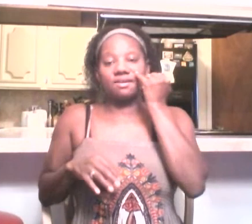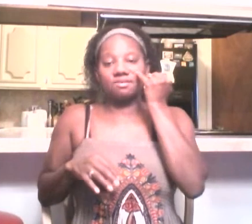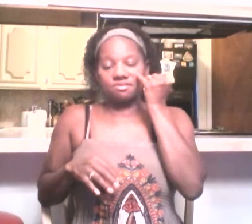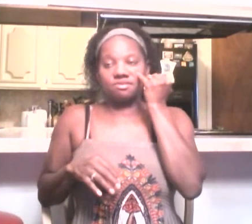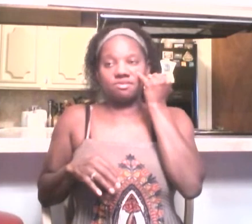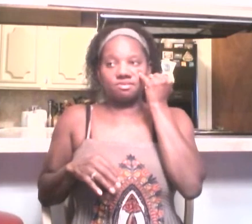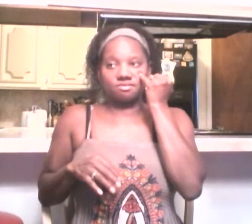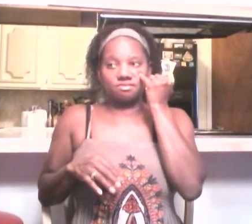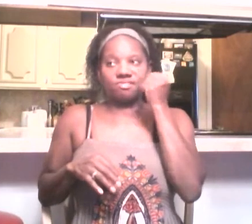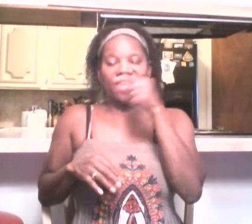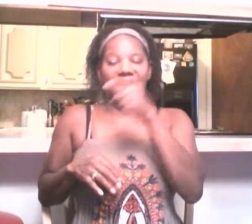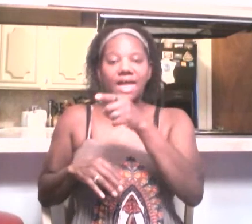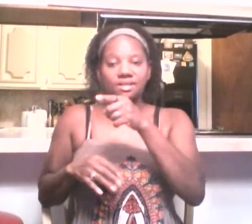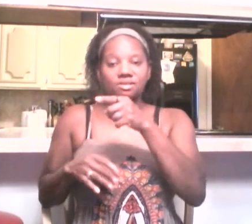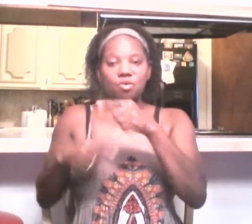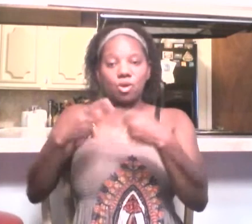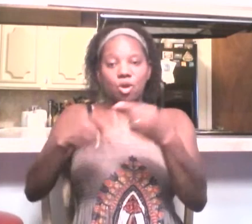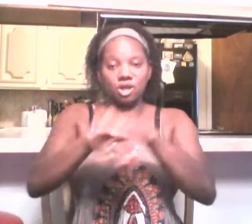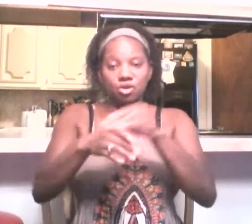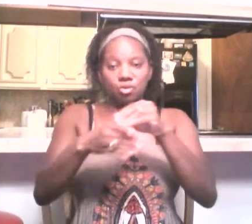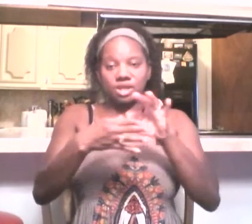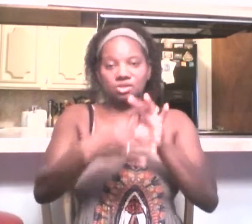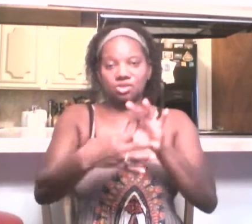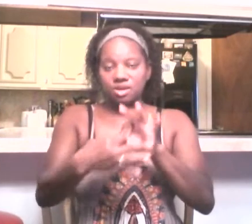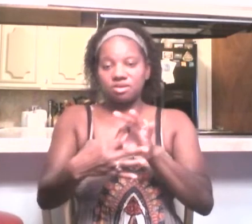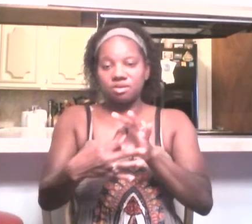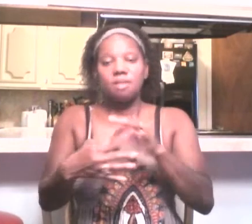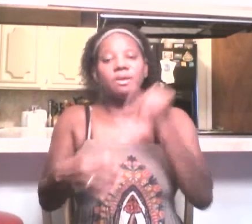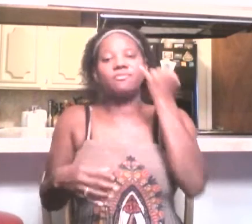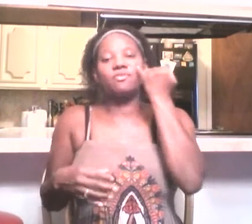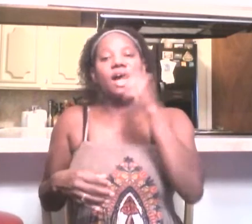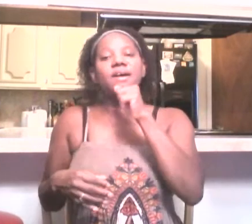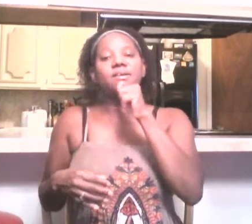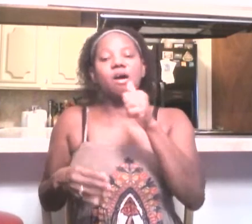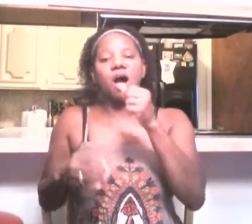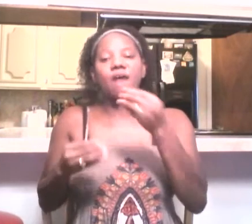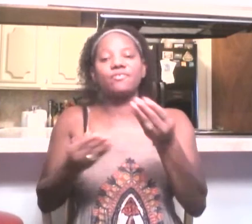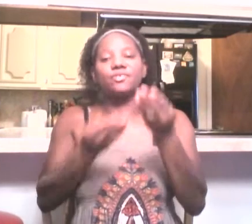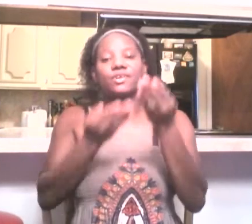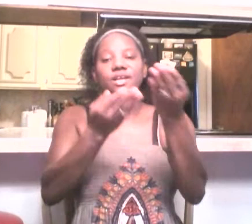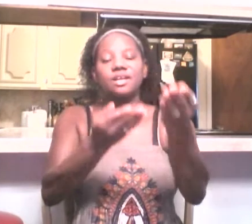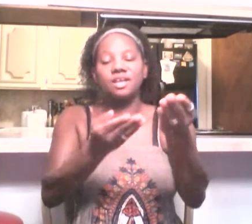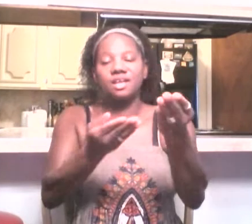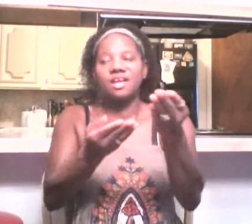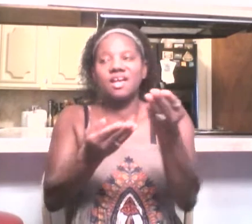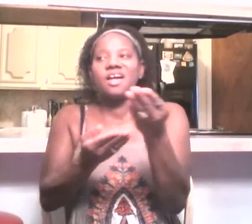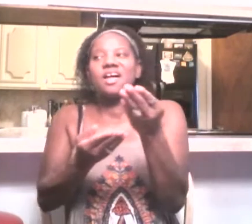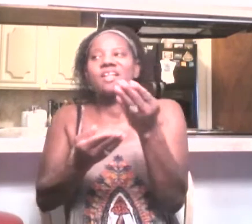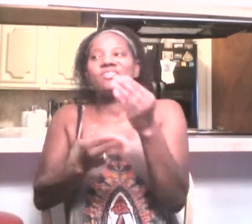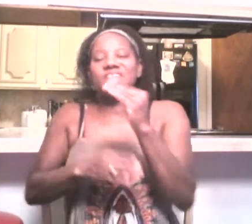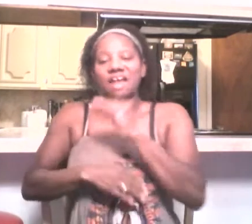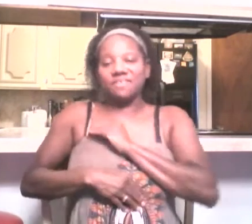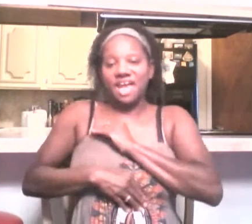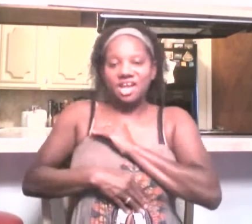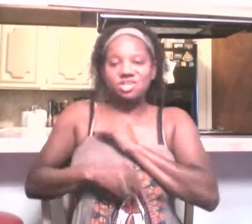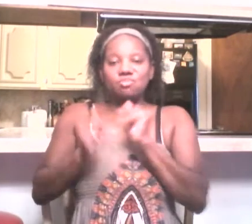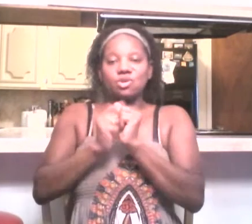if that is going on in your relationship. But if you're not offering the satisfaction with